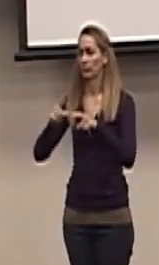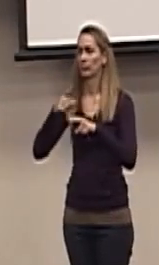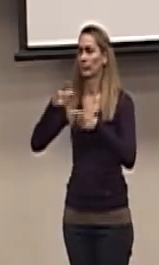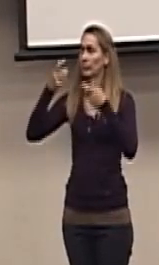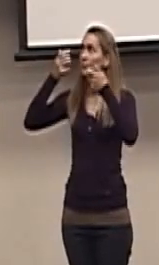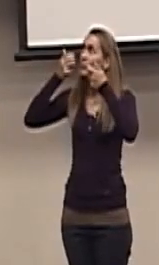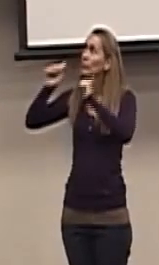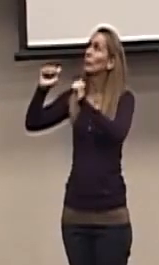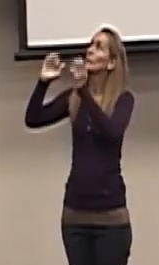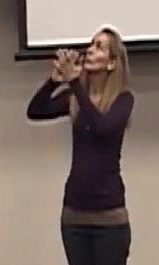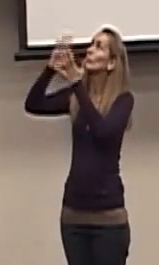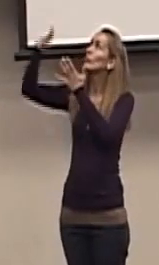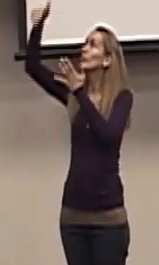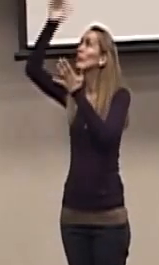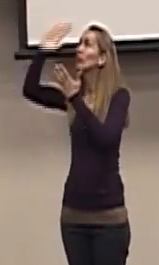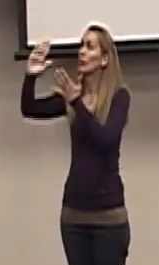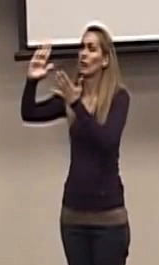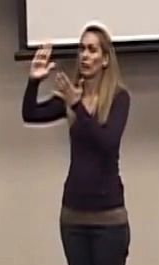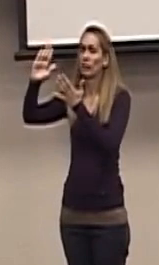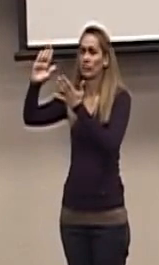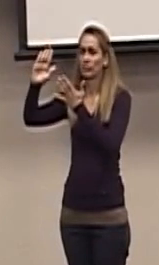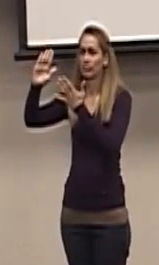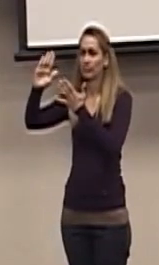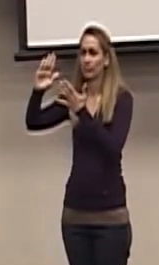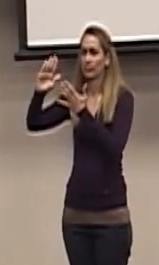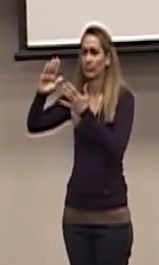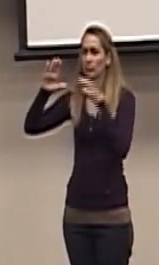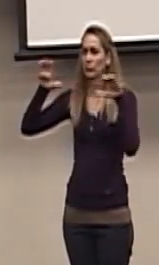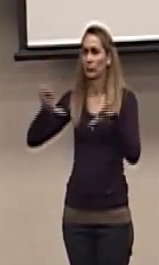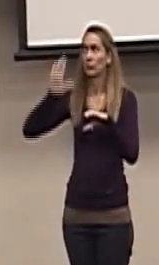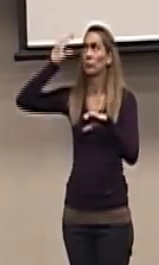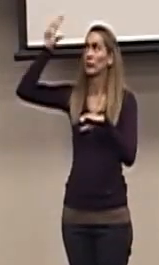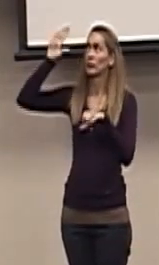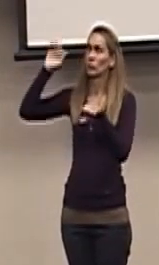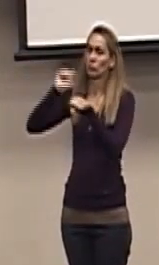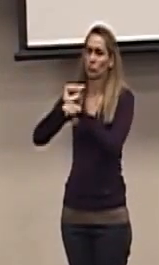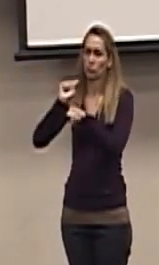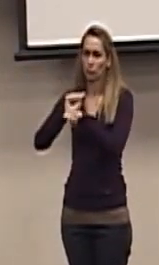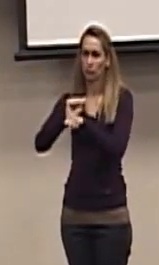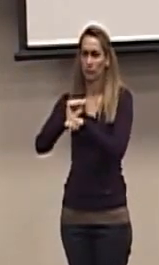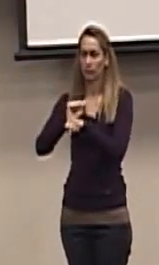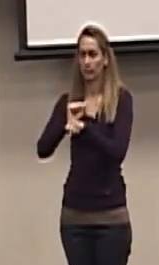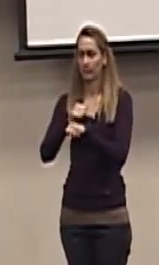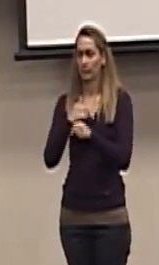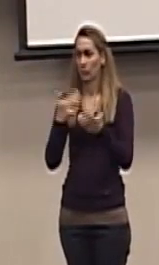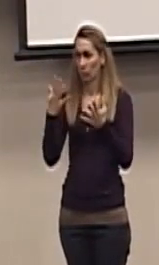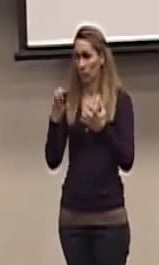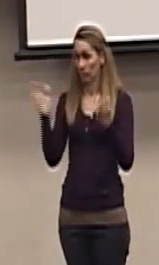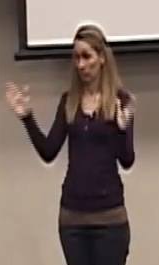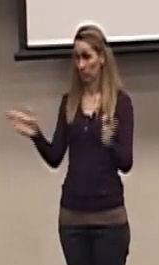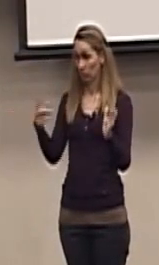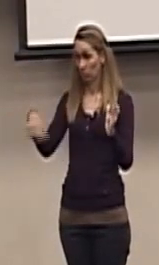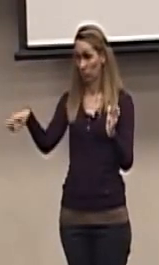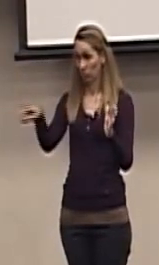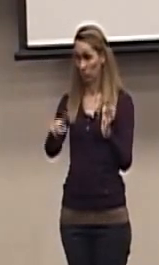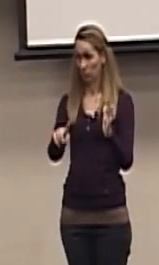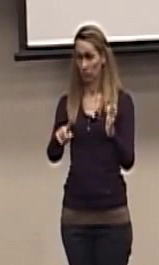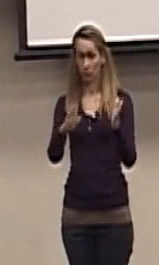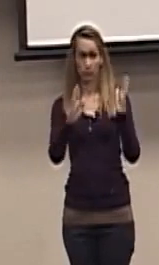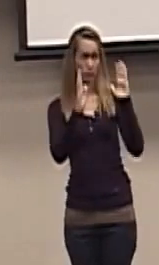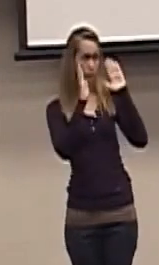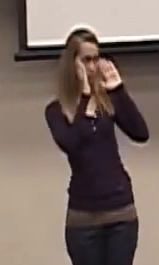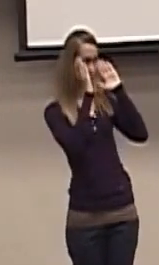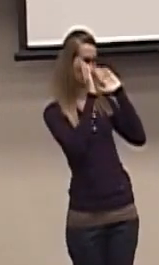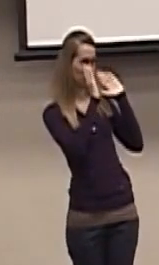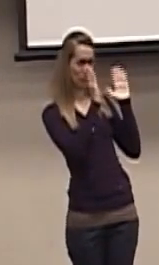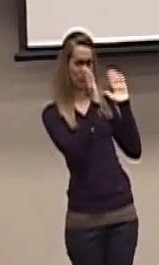glorify God and to advance the cause of Christ. I want to encourage you to give him an attentive ear this